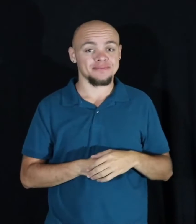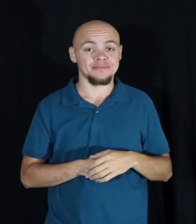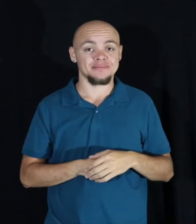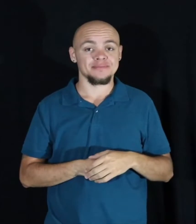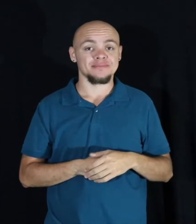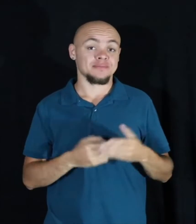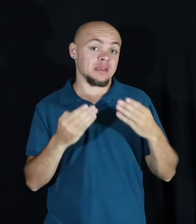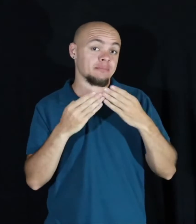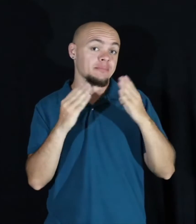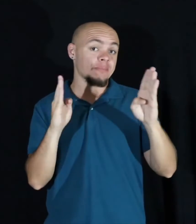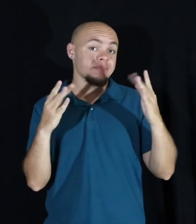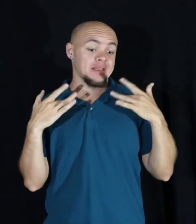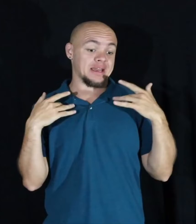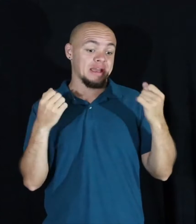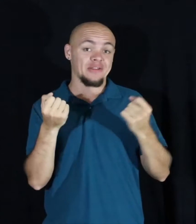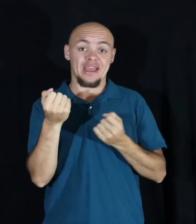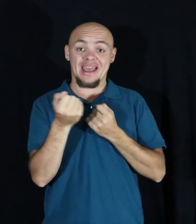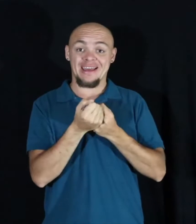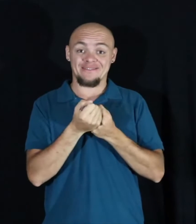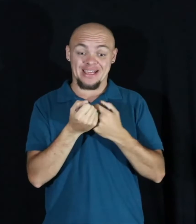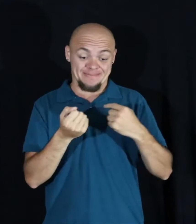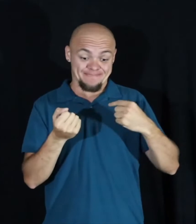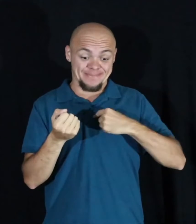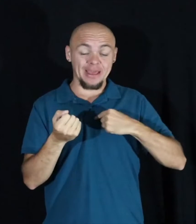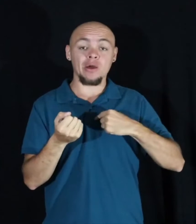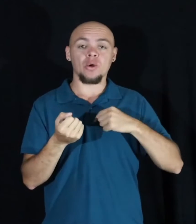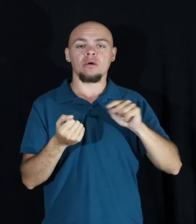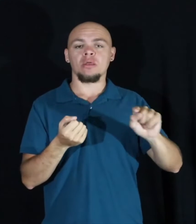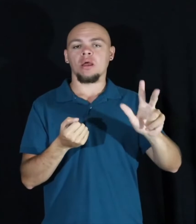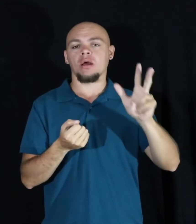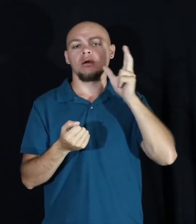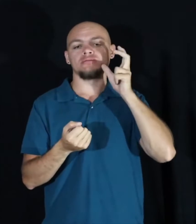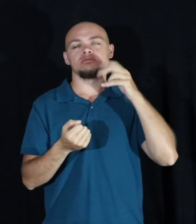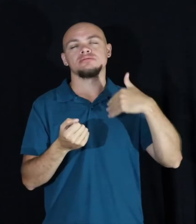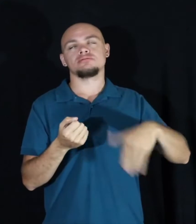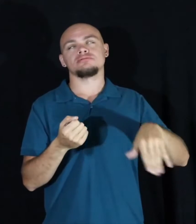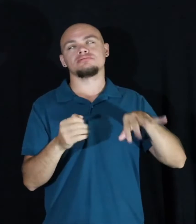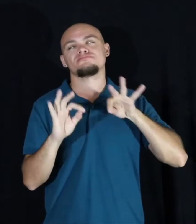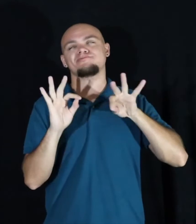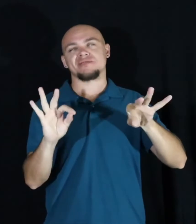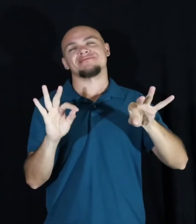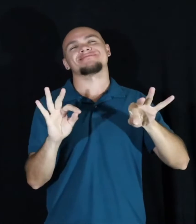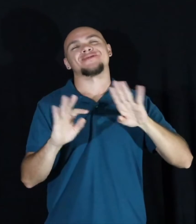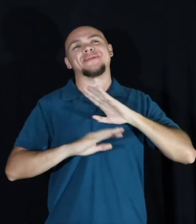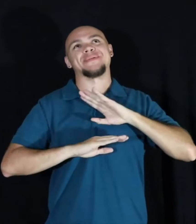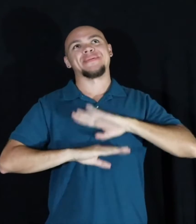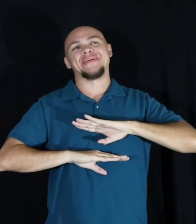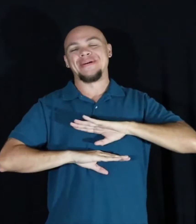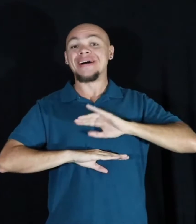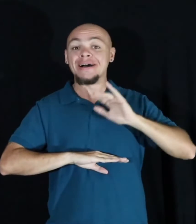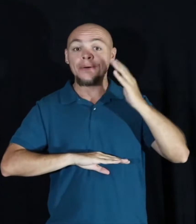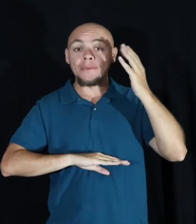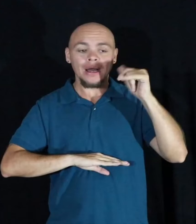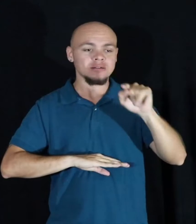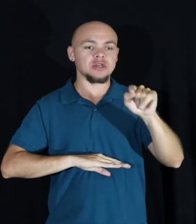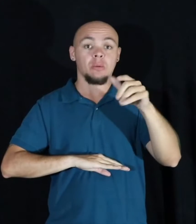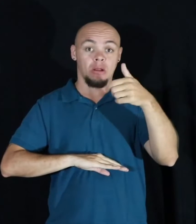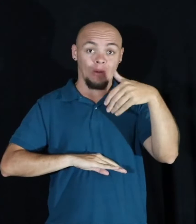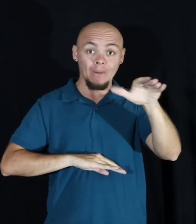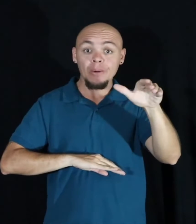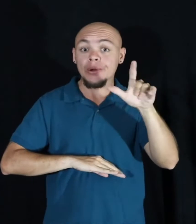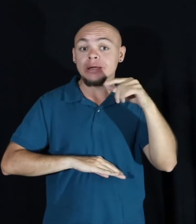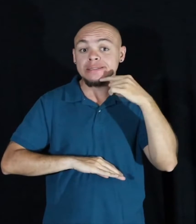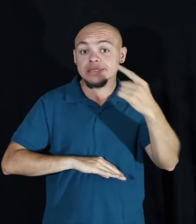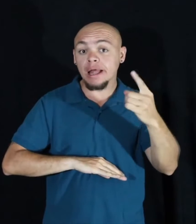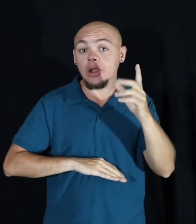As a public health advocate, that was music to my ears, because I knew that she was going to go and